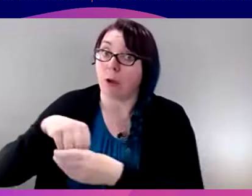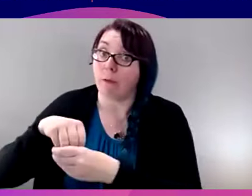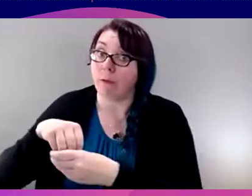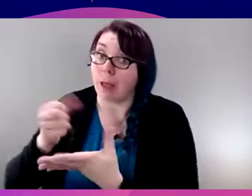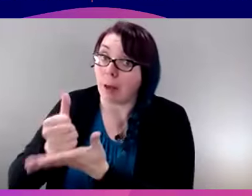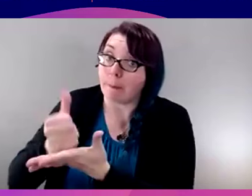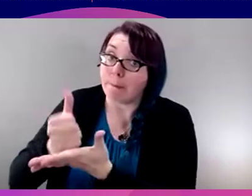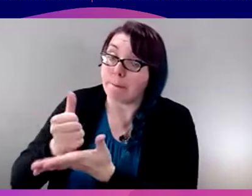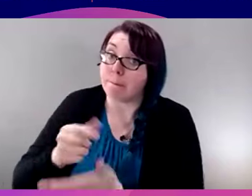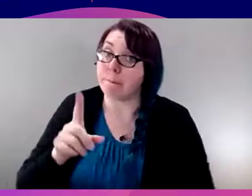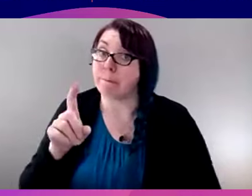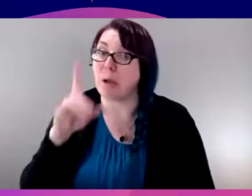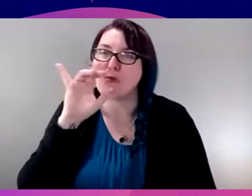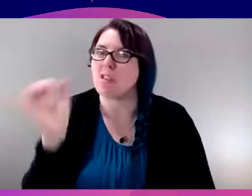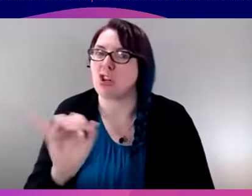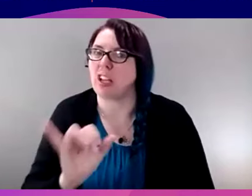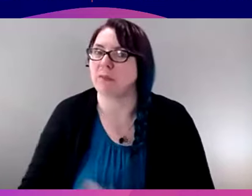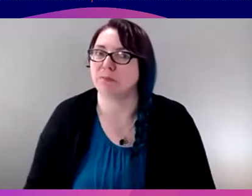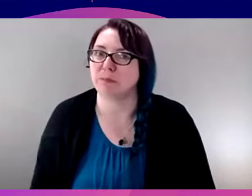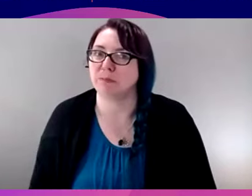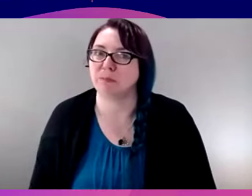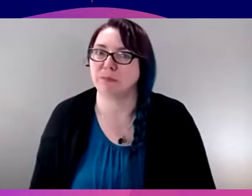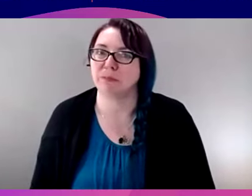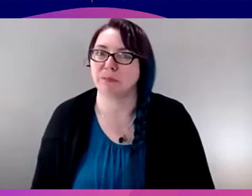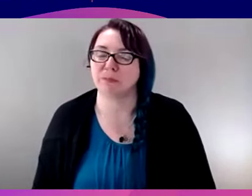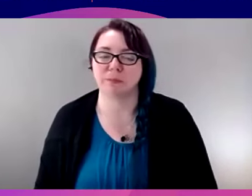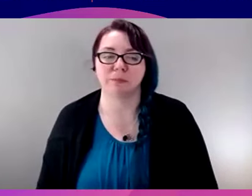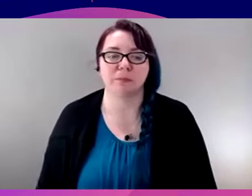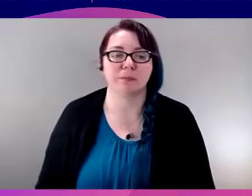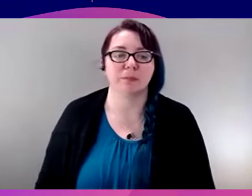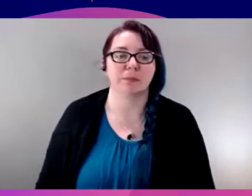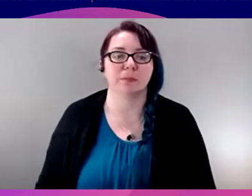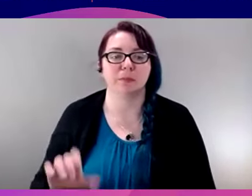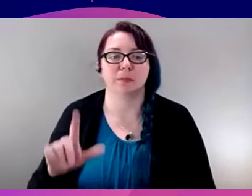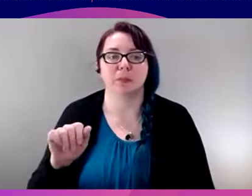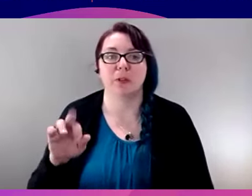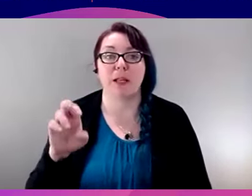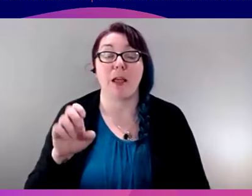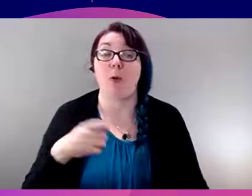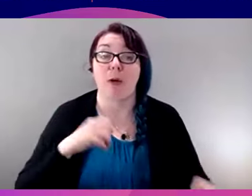I can start with that one, but Sue, feel free to jump in.